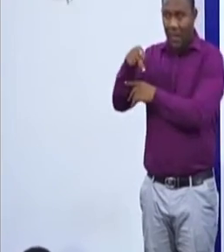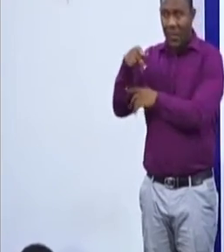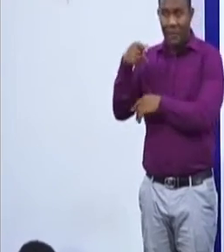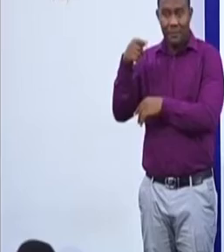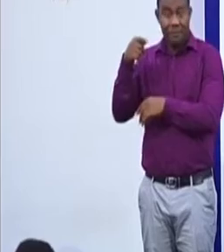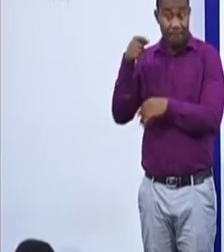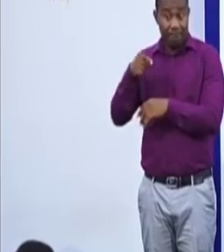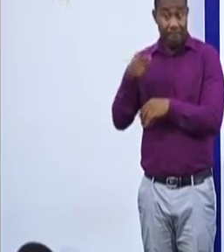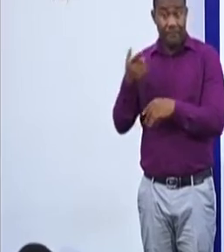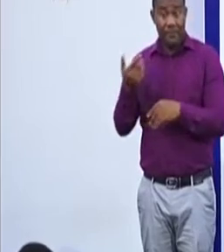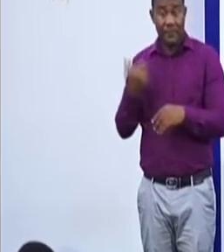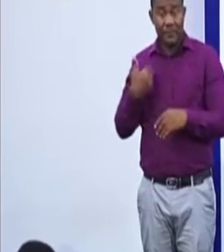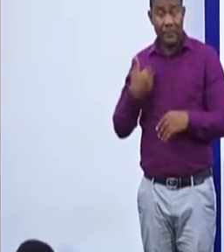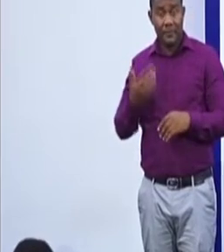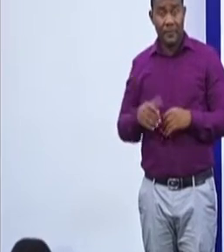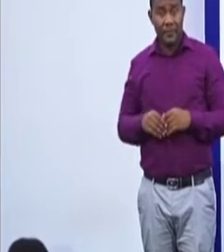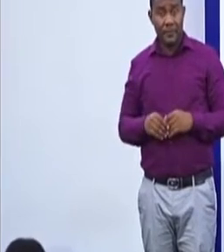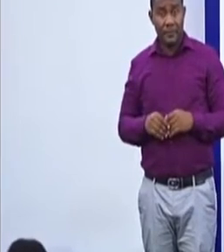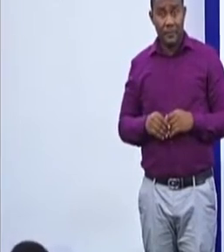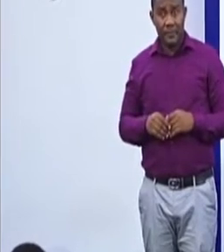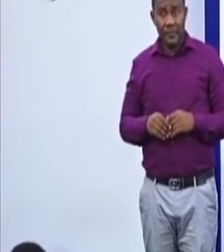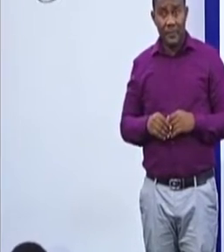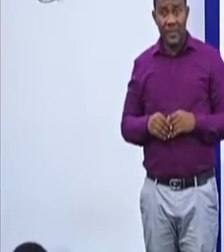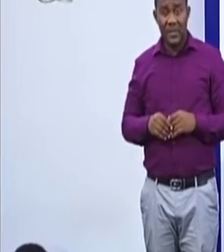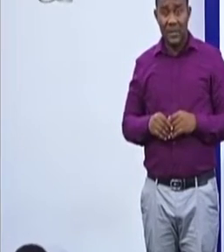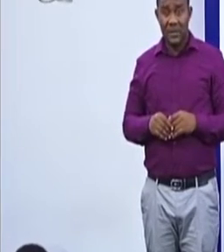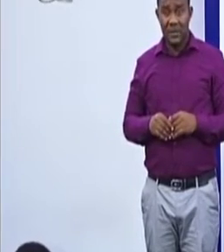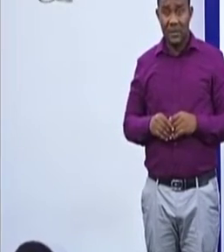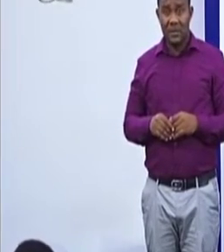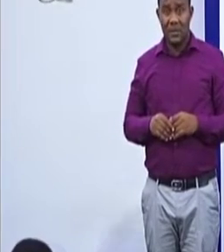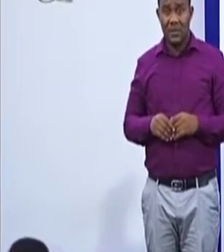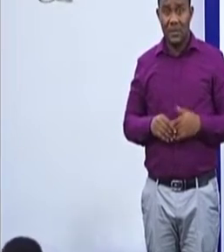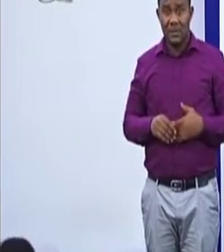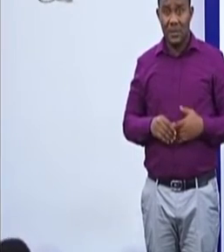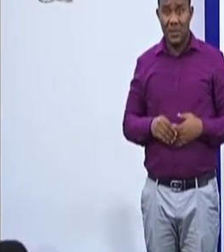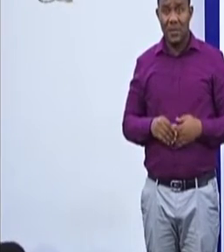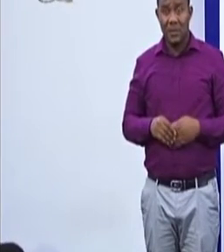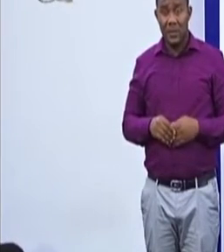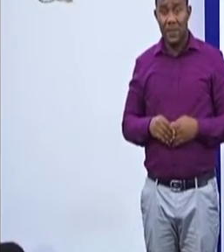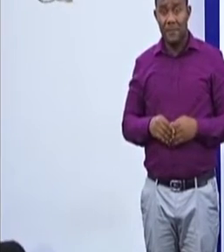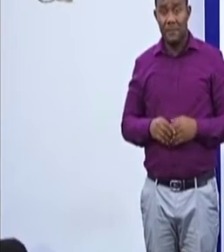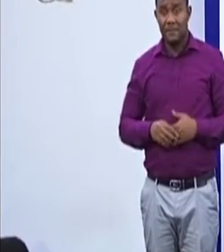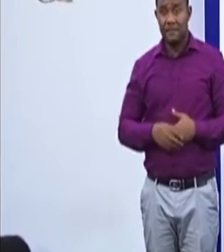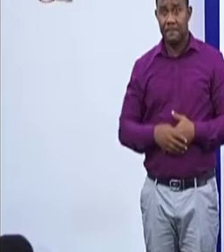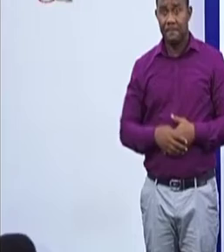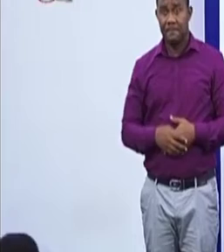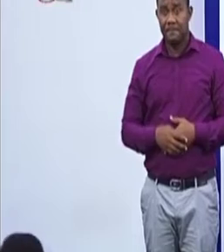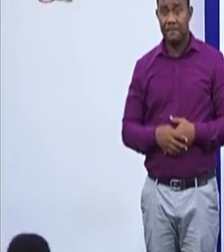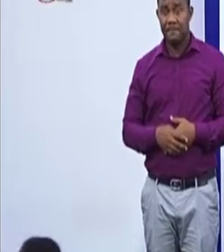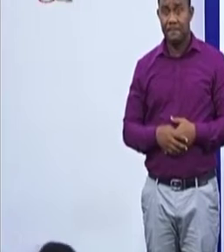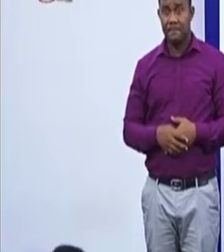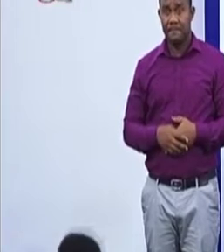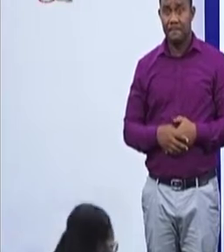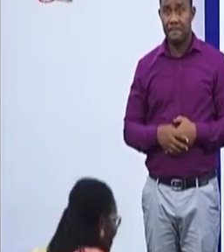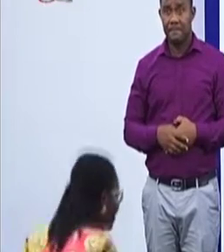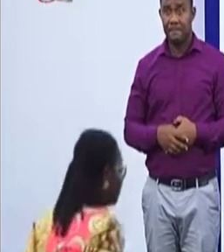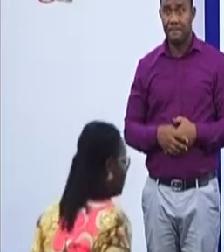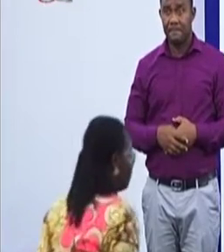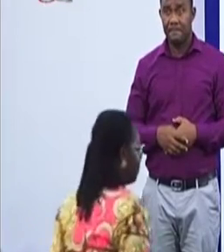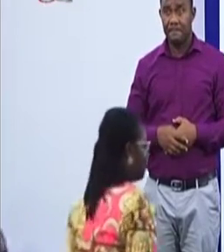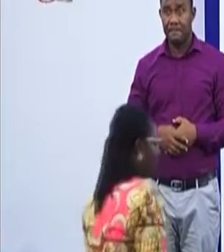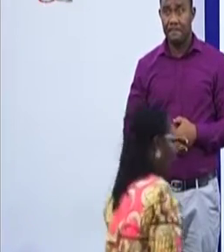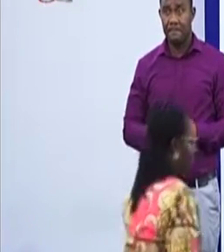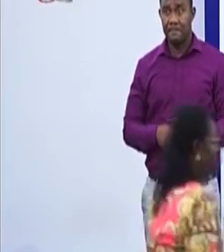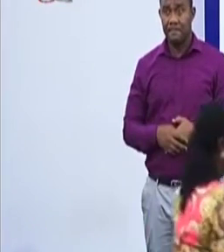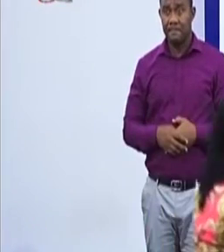which the clinicians and the first responders have a quick word for us, and then we'll take questions and answers. Honorable Minister.